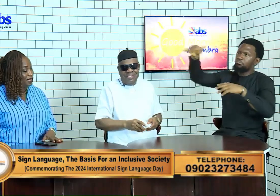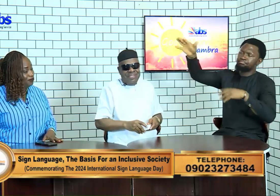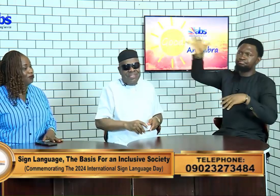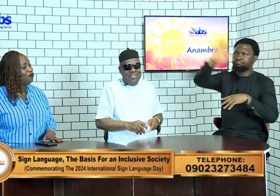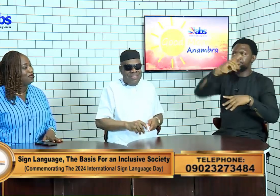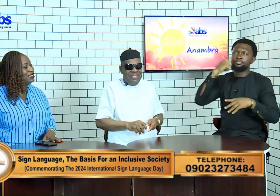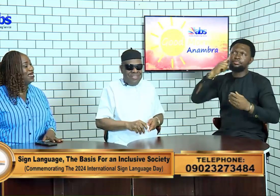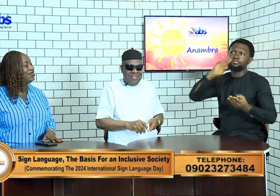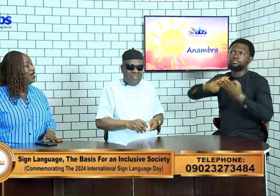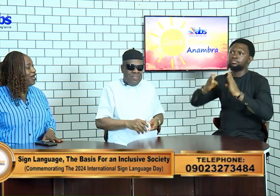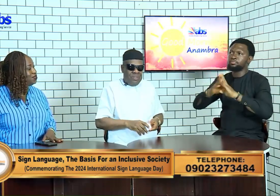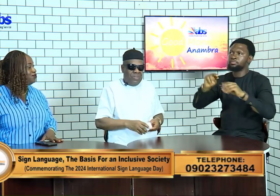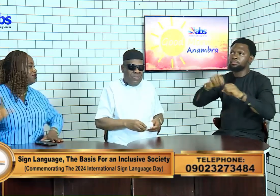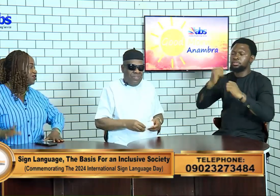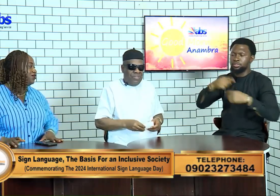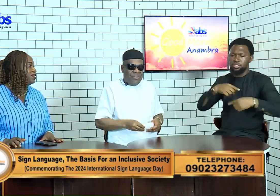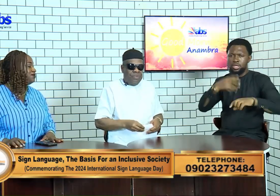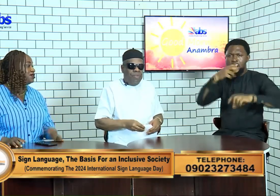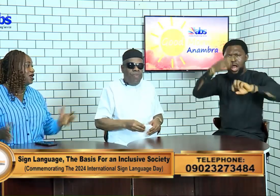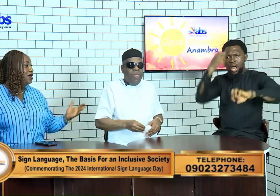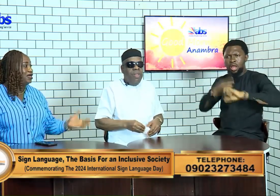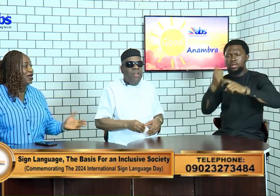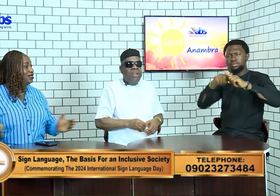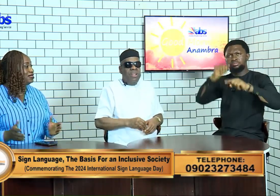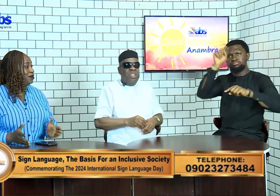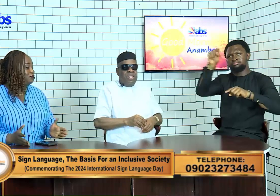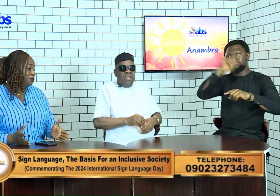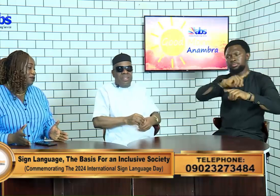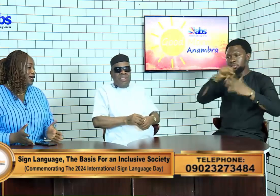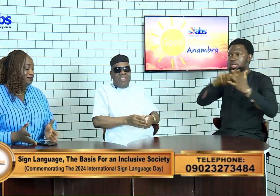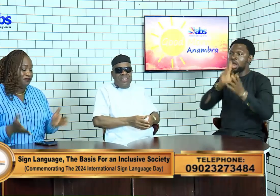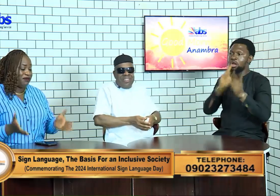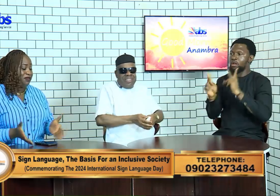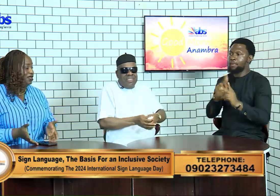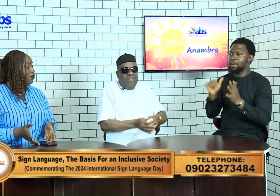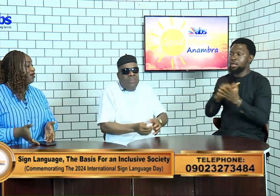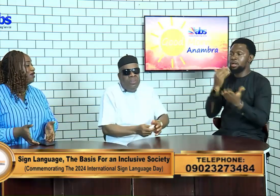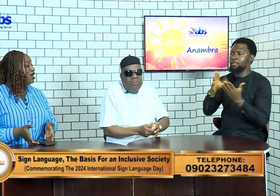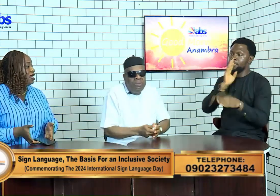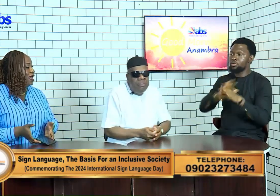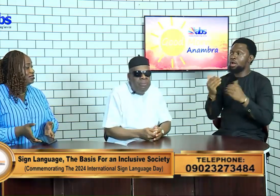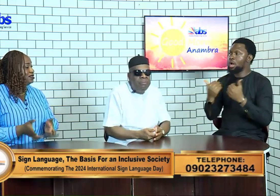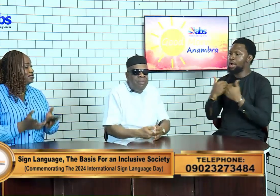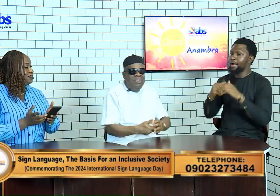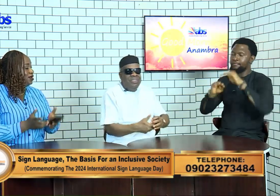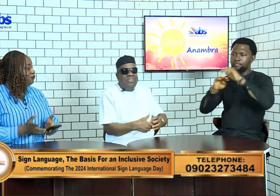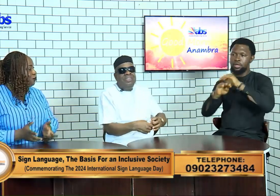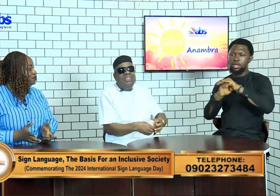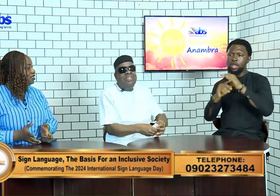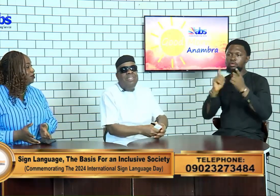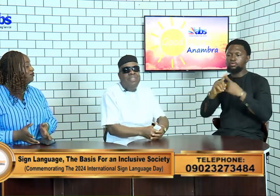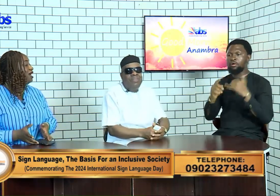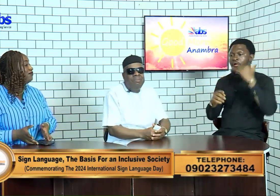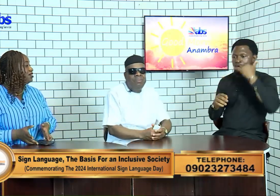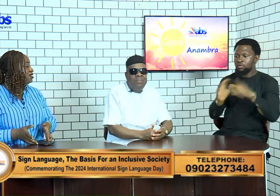the deaf community in the hard-to-reach areas? Because, yeah, these are the people that maybe they don't have access to phones,